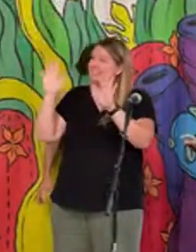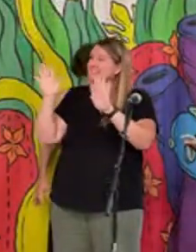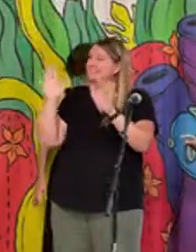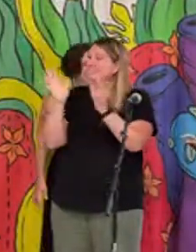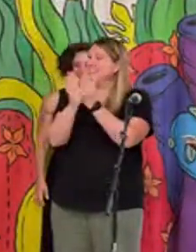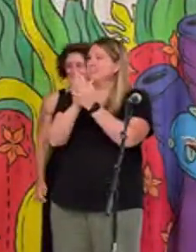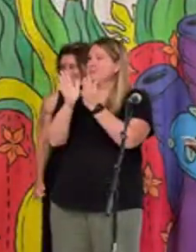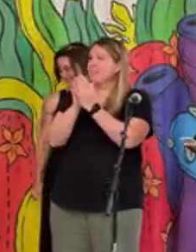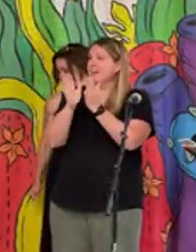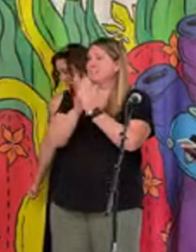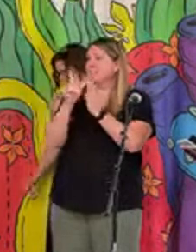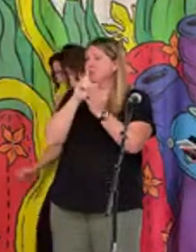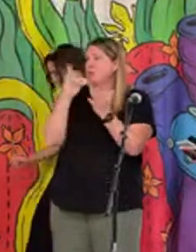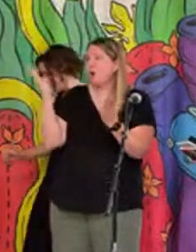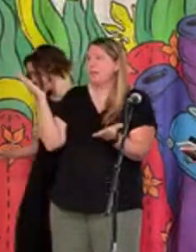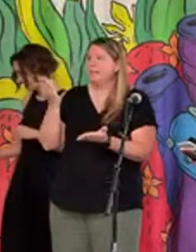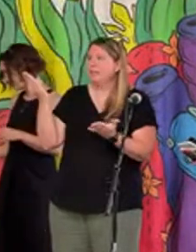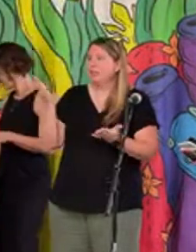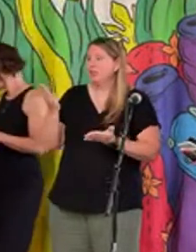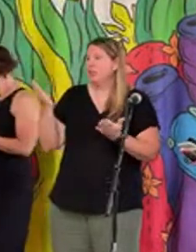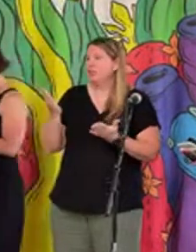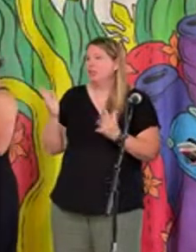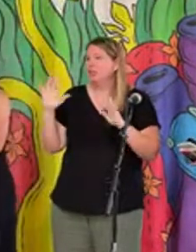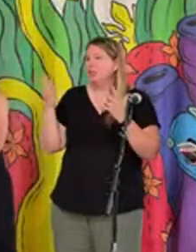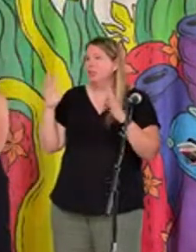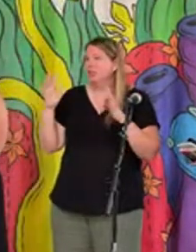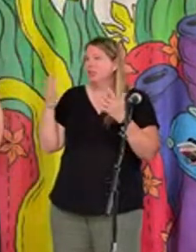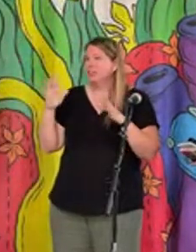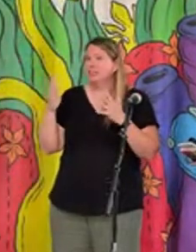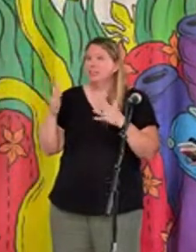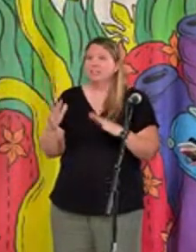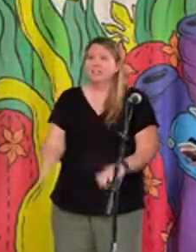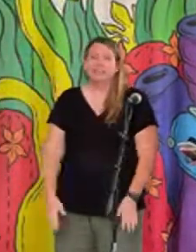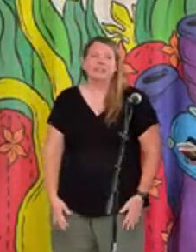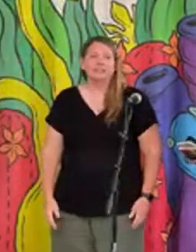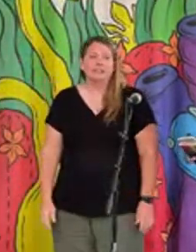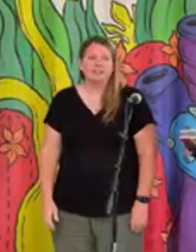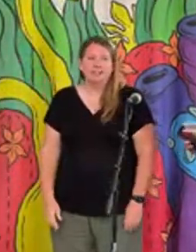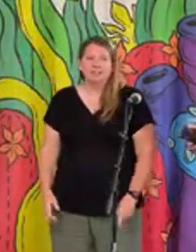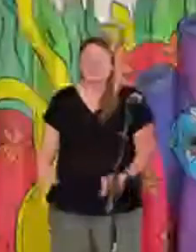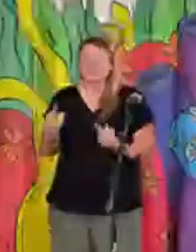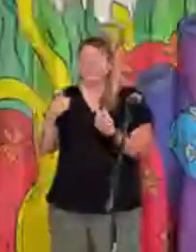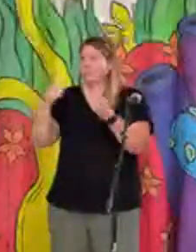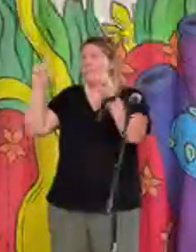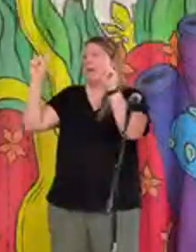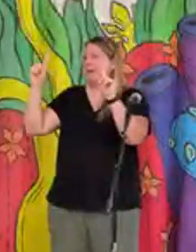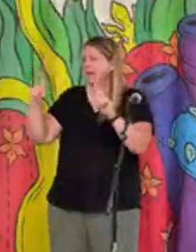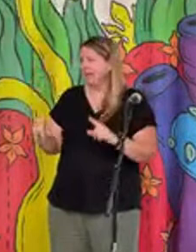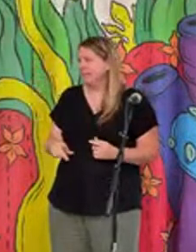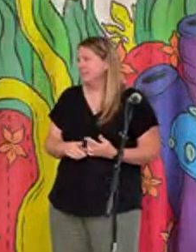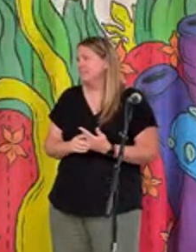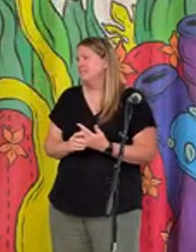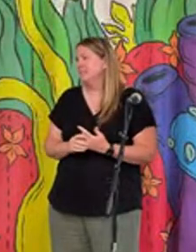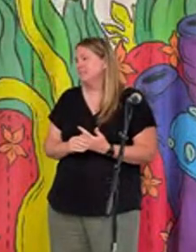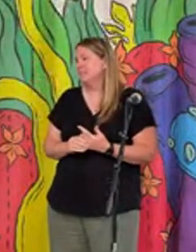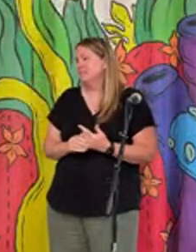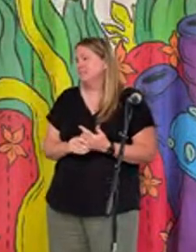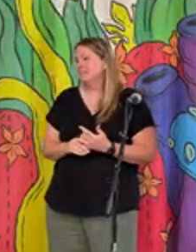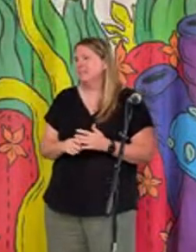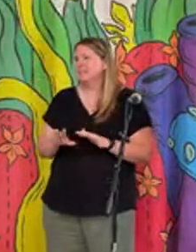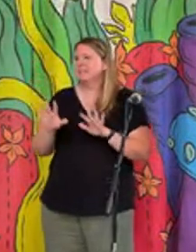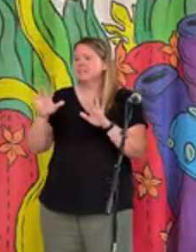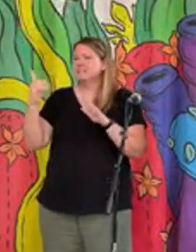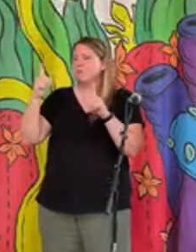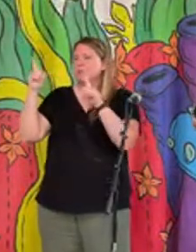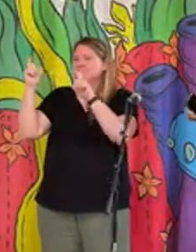yourselves applause. You're here. Oh my gosh. We made it. This is, someone